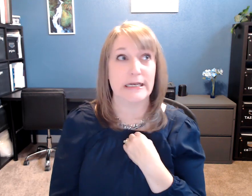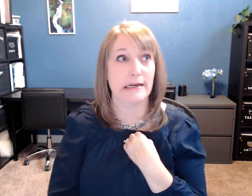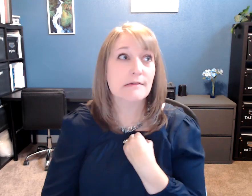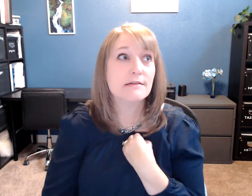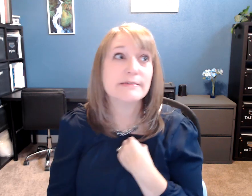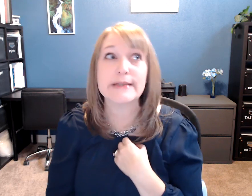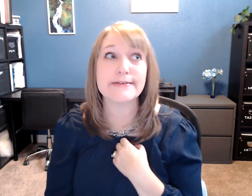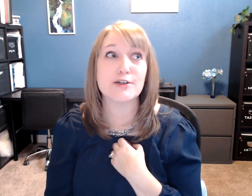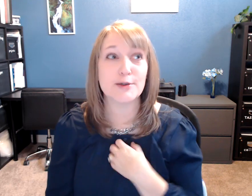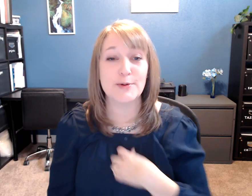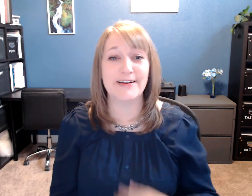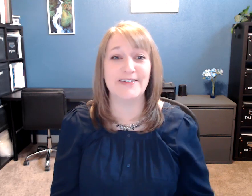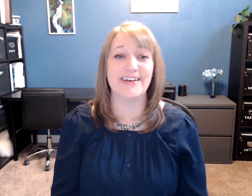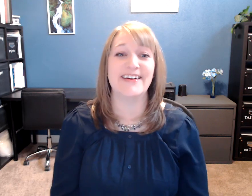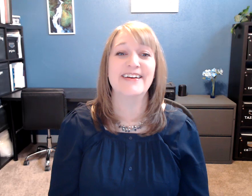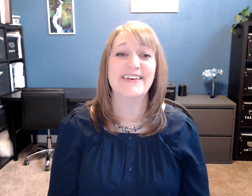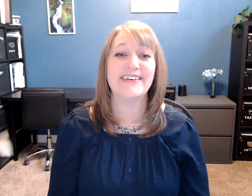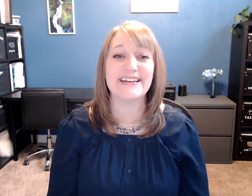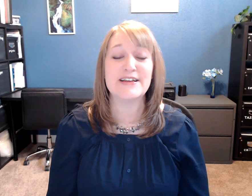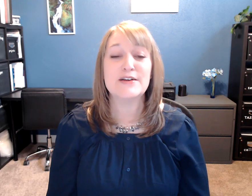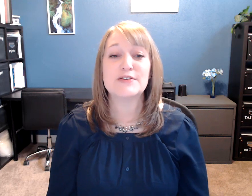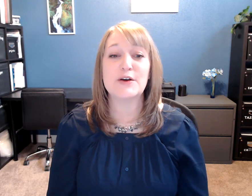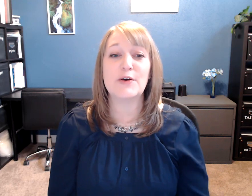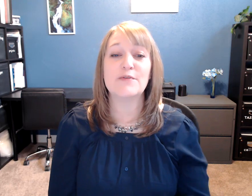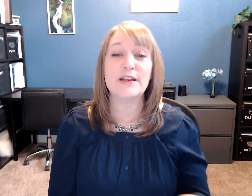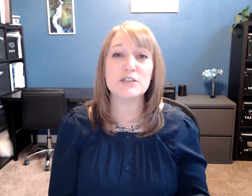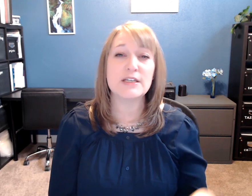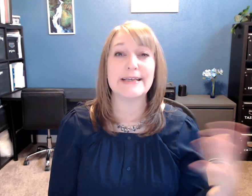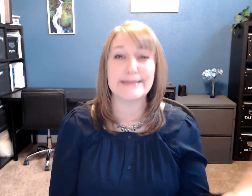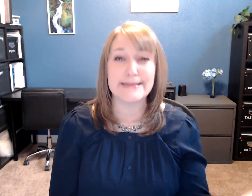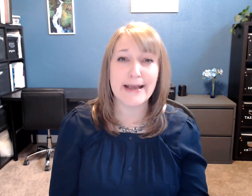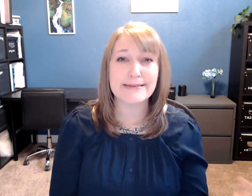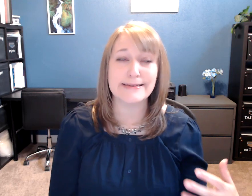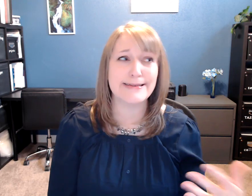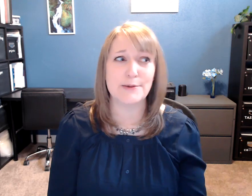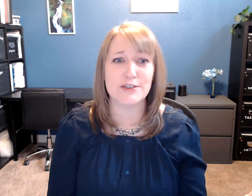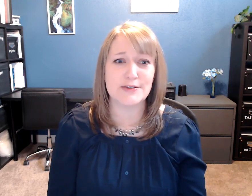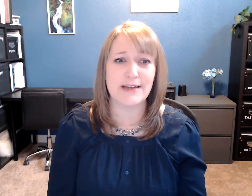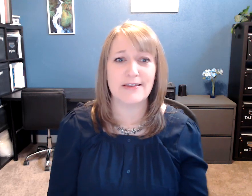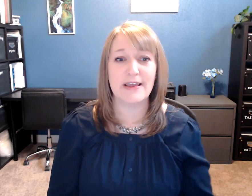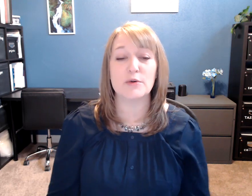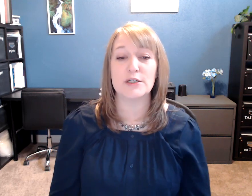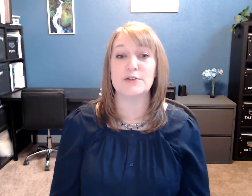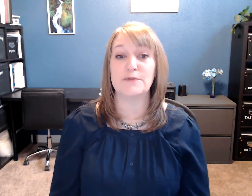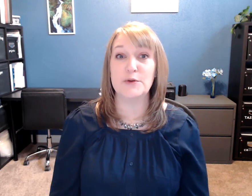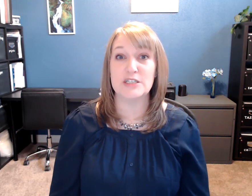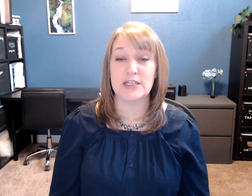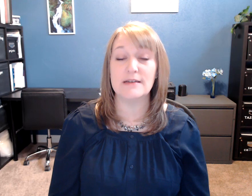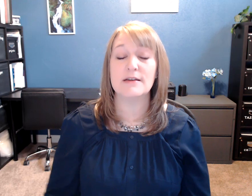machine dispenser or whatever. Okay, so vending machine like snacks and sandwiches kind of thing. We're going to do food machine.